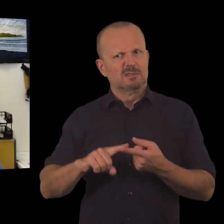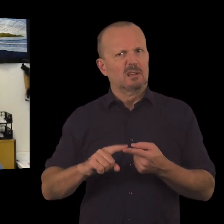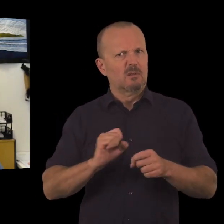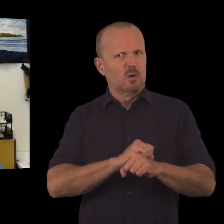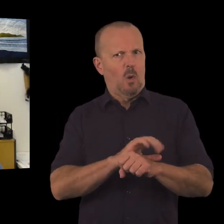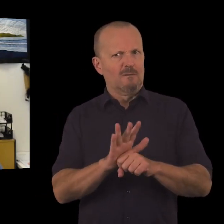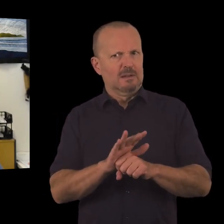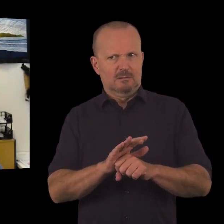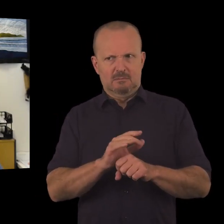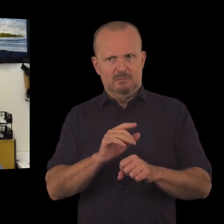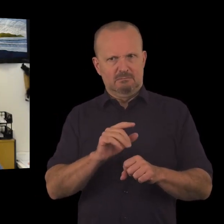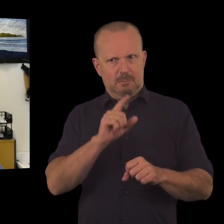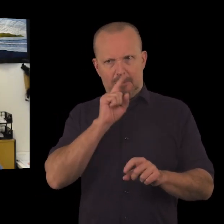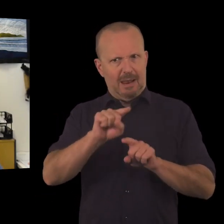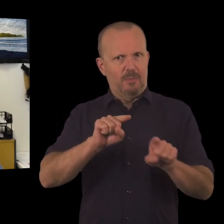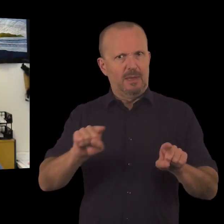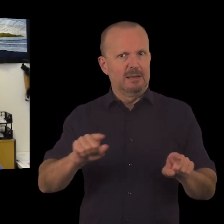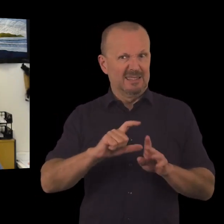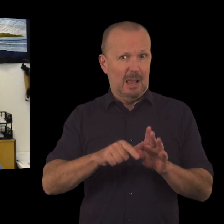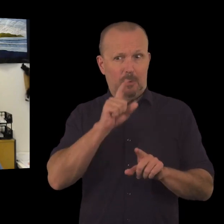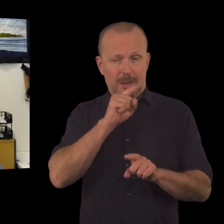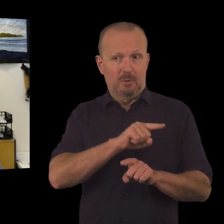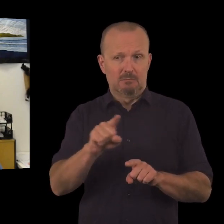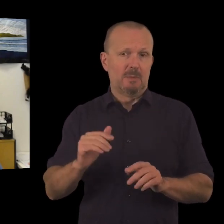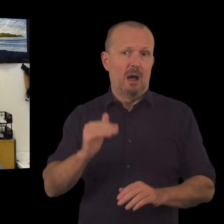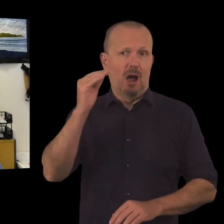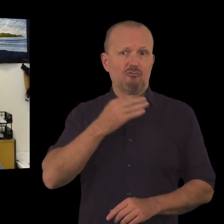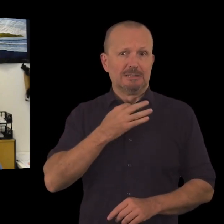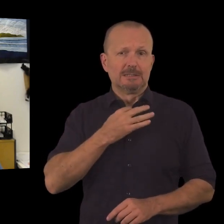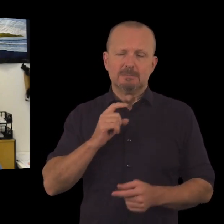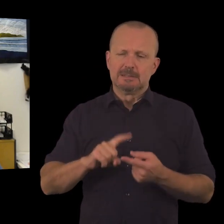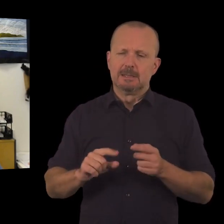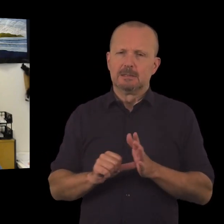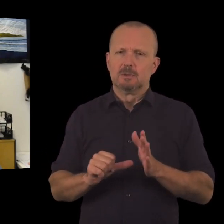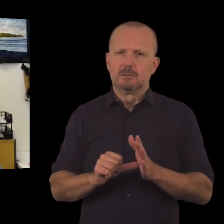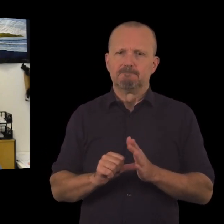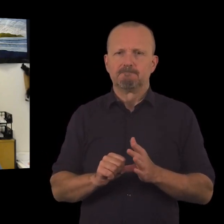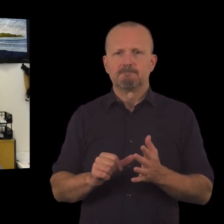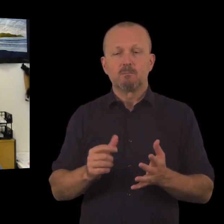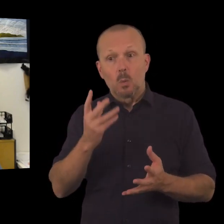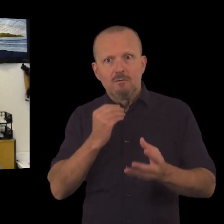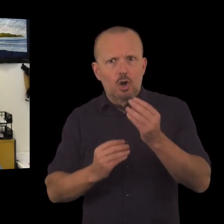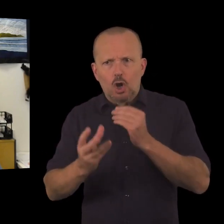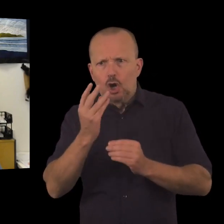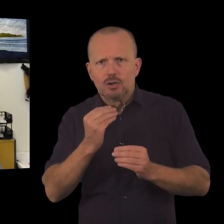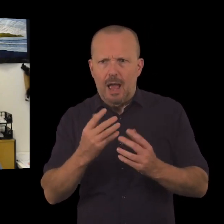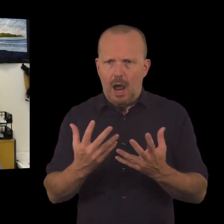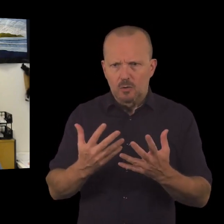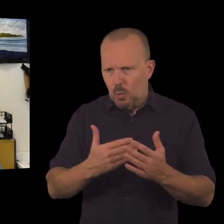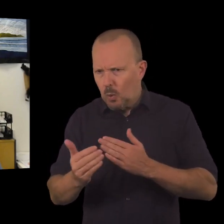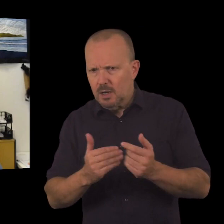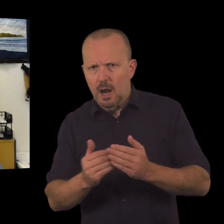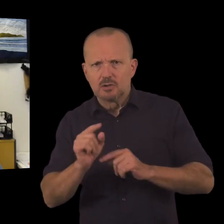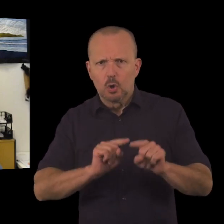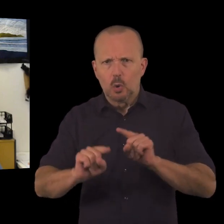there are disabled people who are at risk. It's still very challenging. We've learned so much about bringing forward this hui in a way